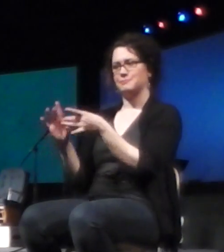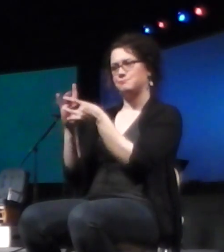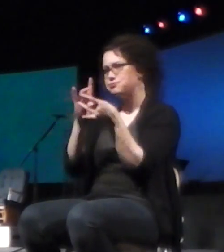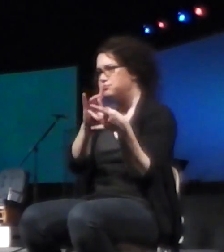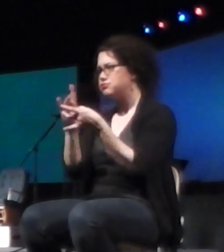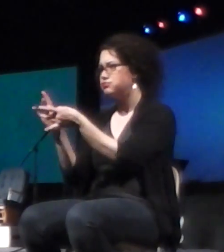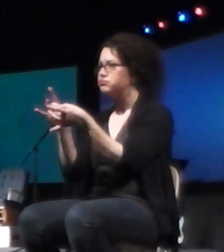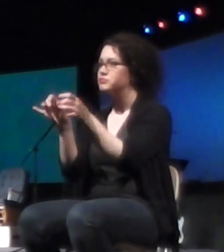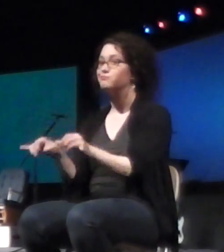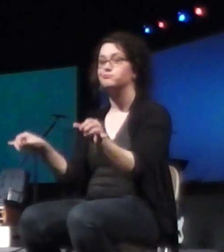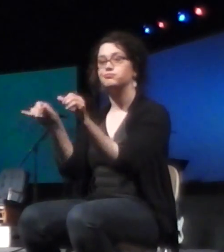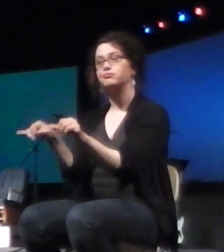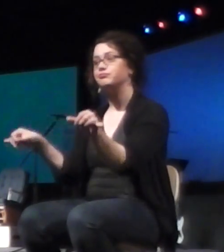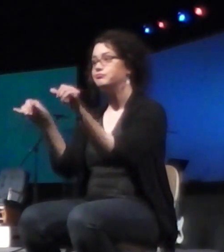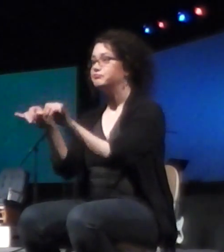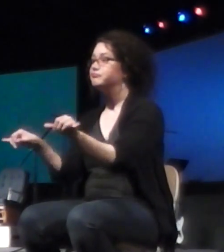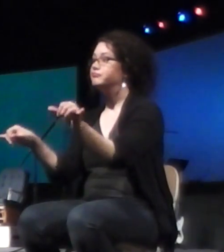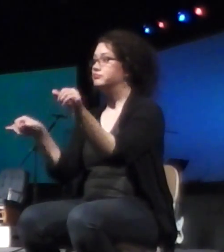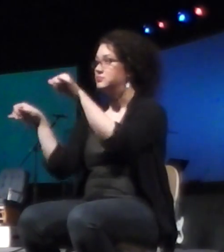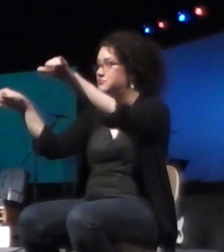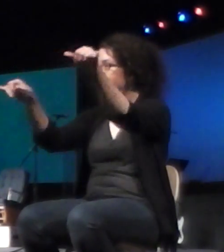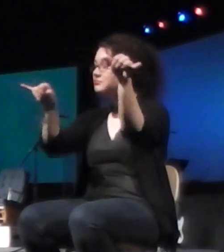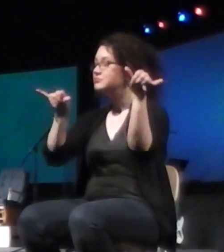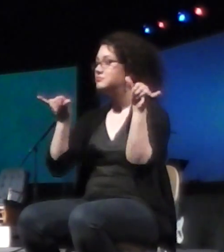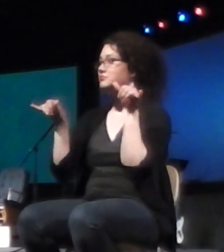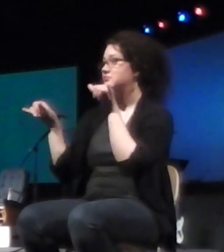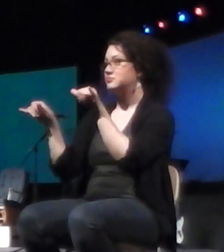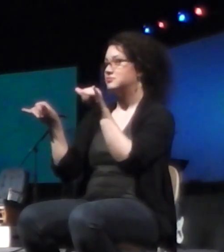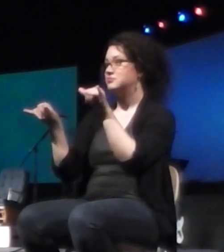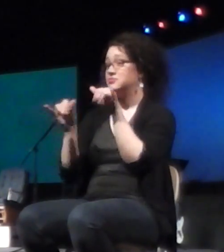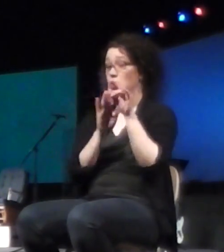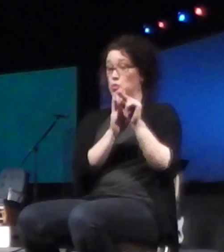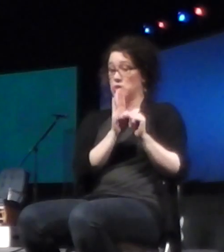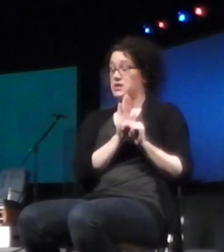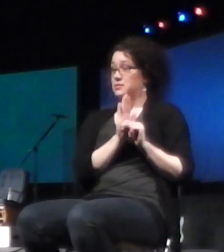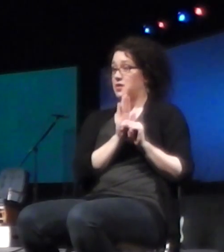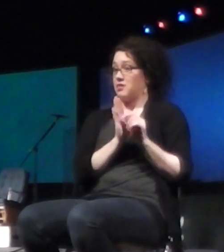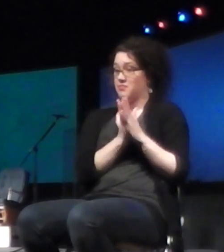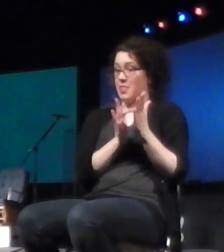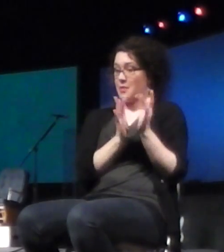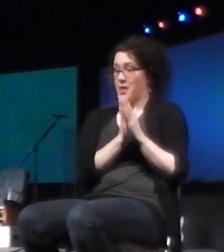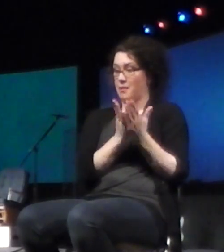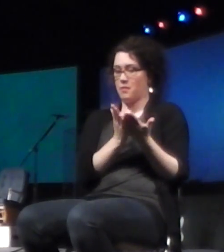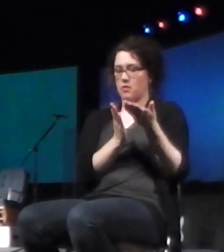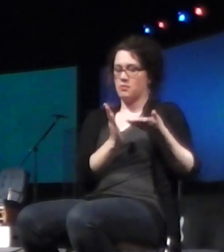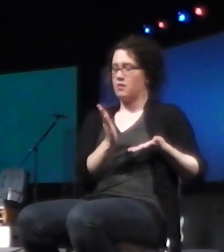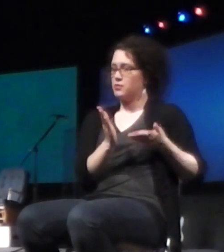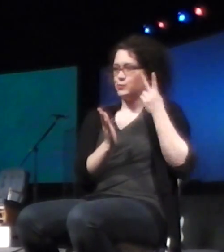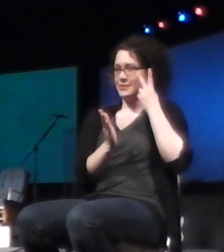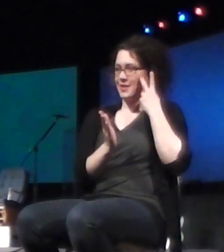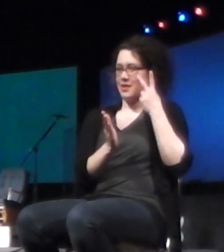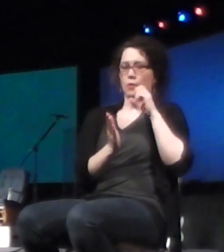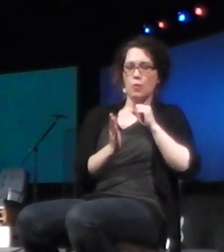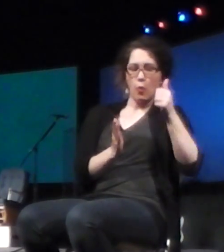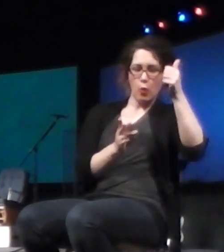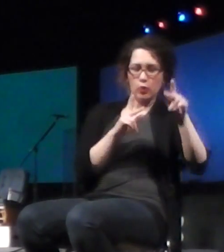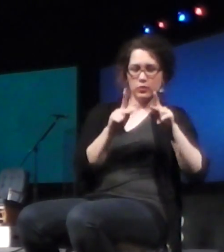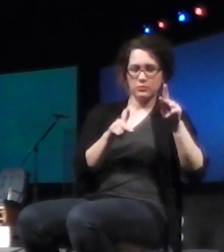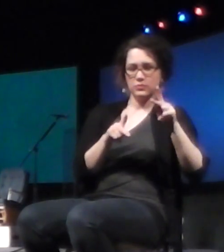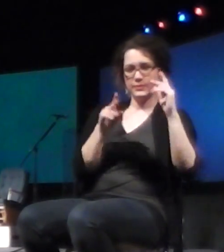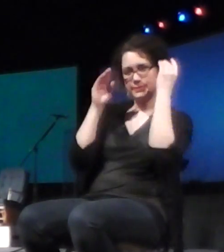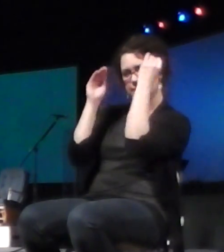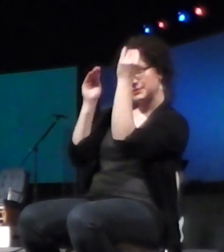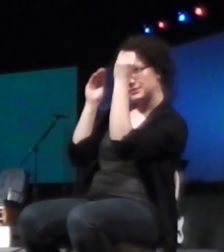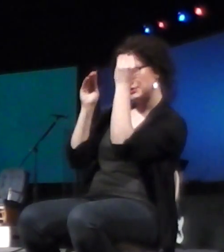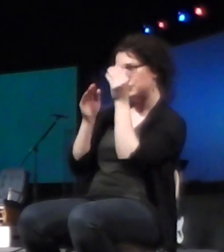that's the primary way we see discipleship happening all throughout the New Testament, by the way. Older people in a mentoring relationship with a younger